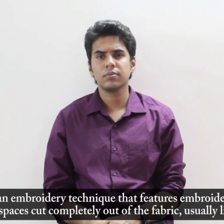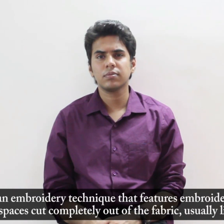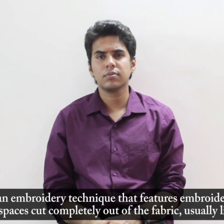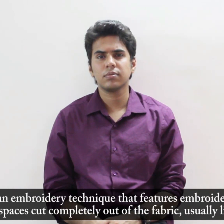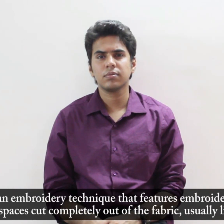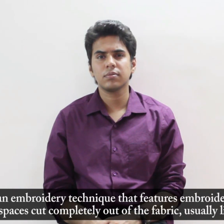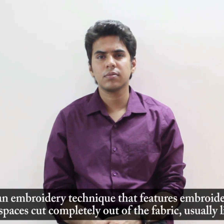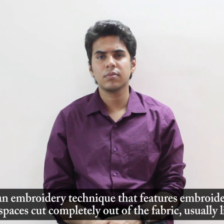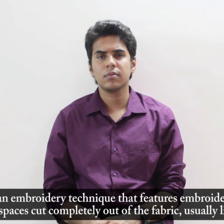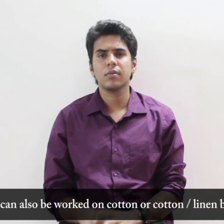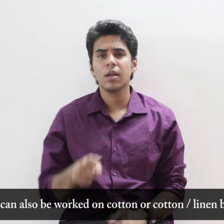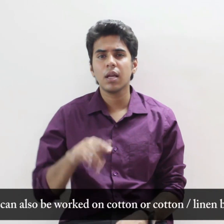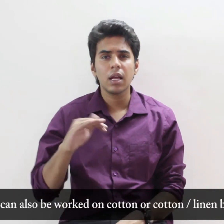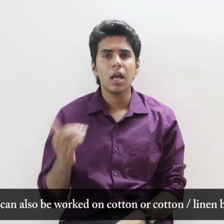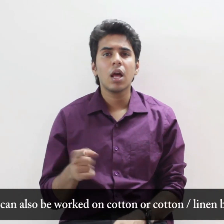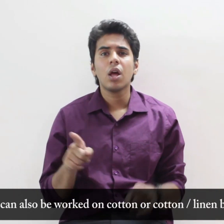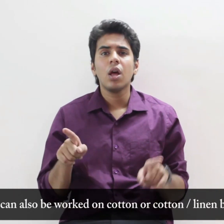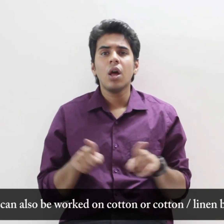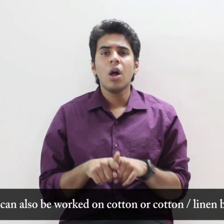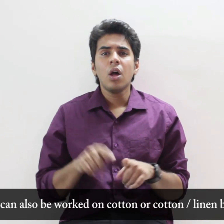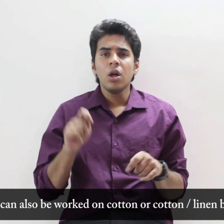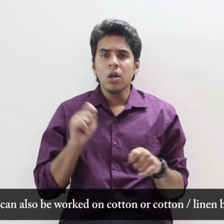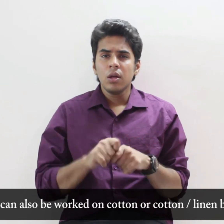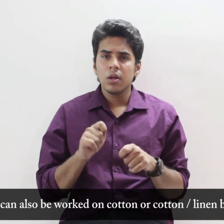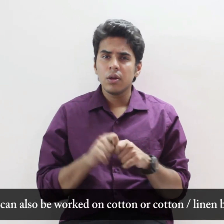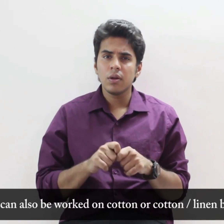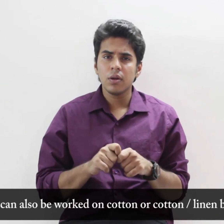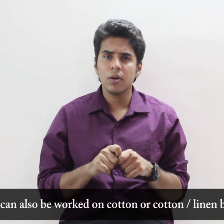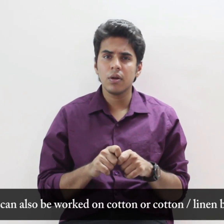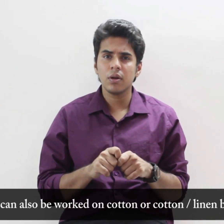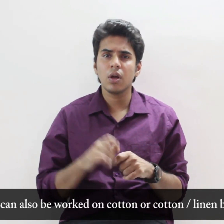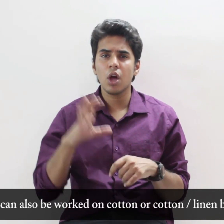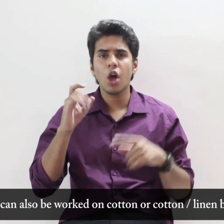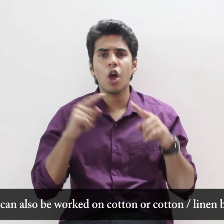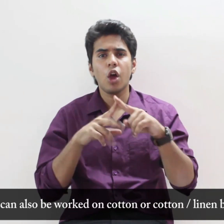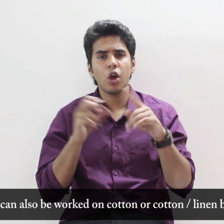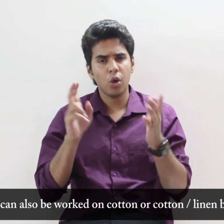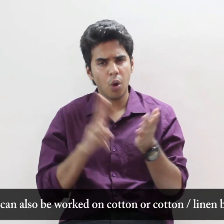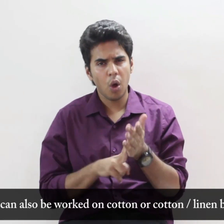It can also be worked on cotton or cotton linen blends.